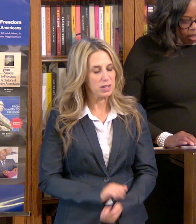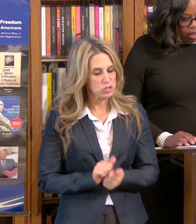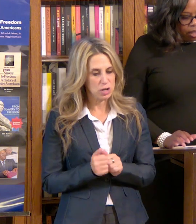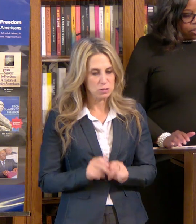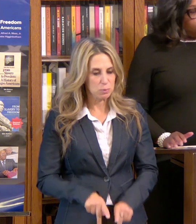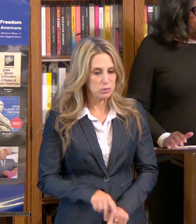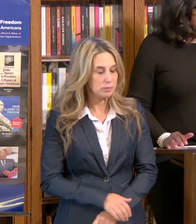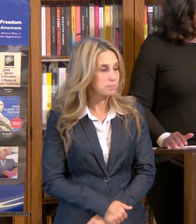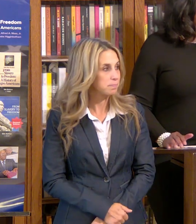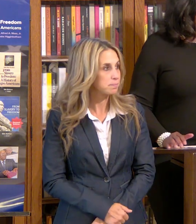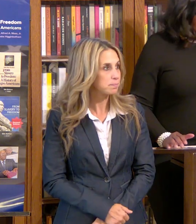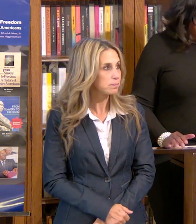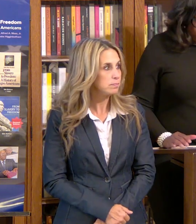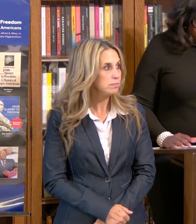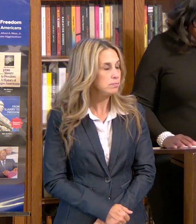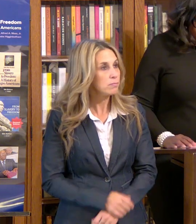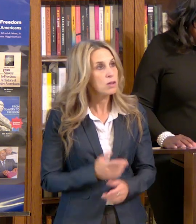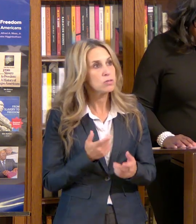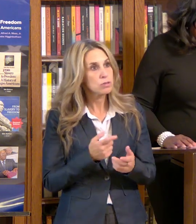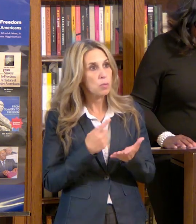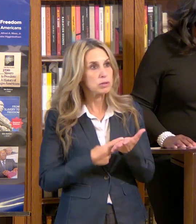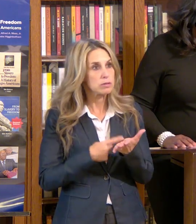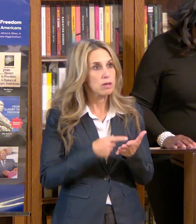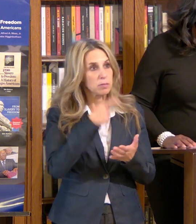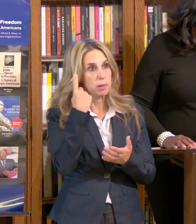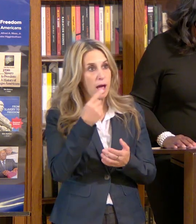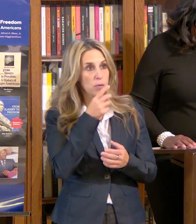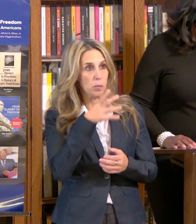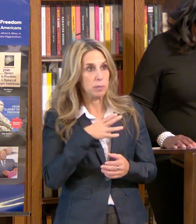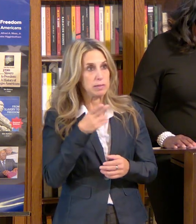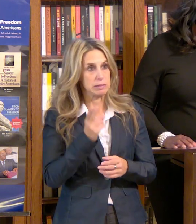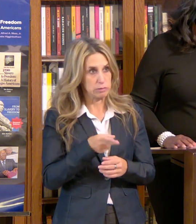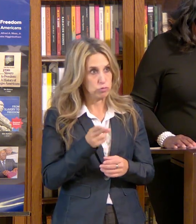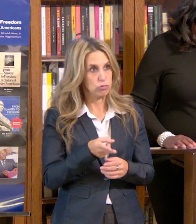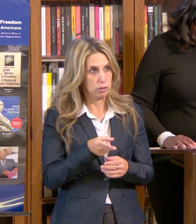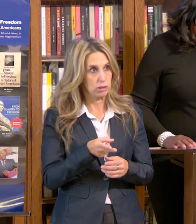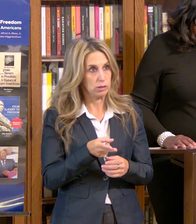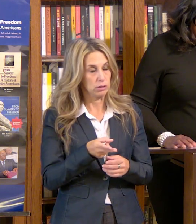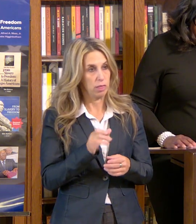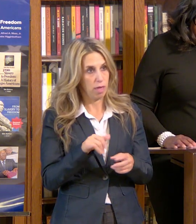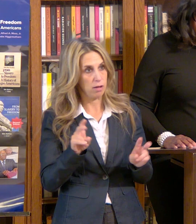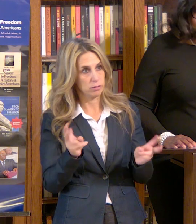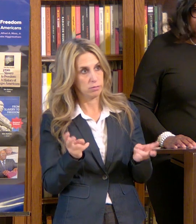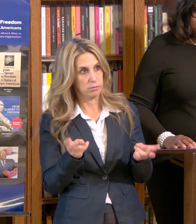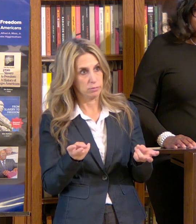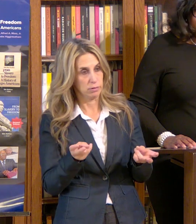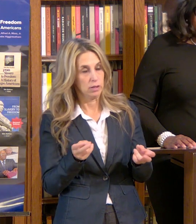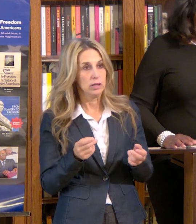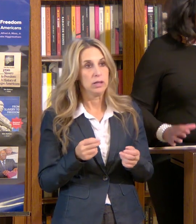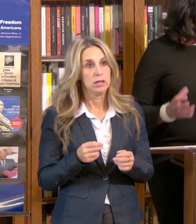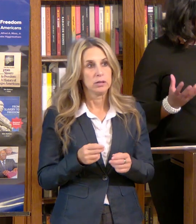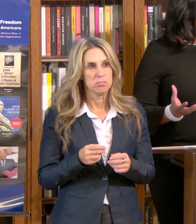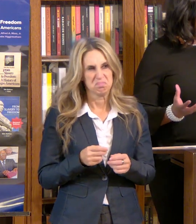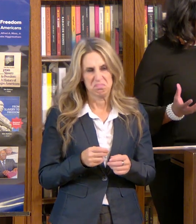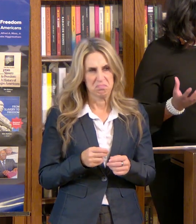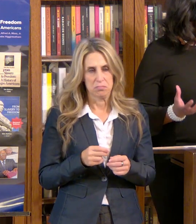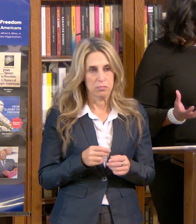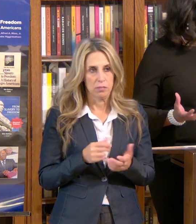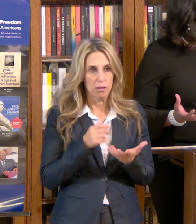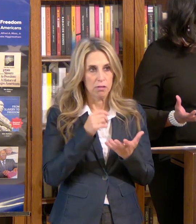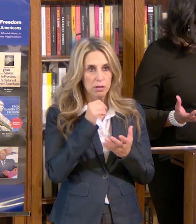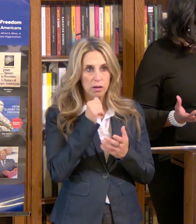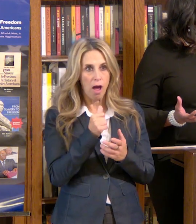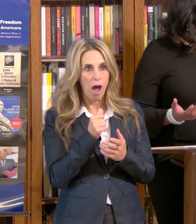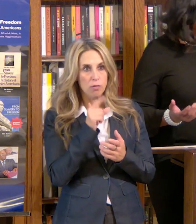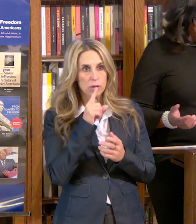department so we talk about black women's history um it shouldn't be anything that we talk in a